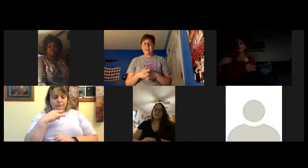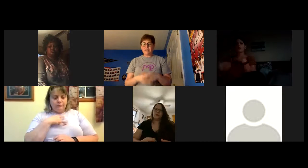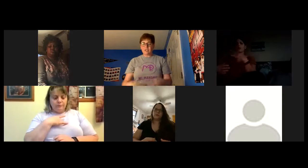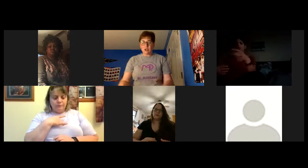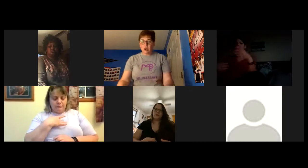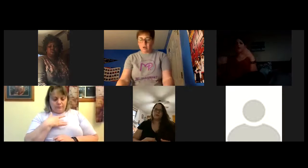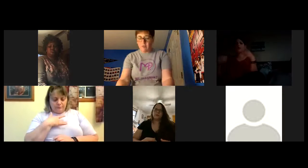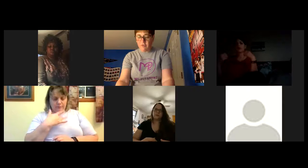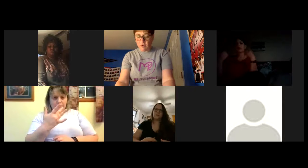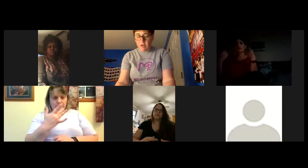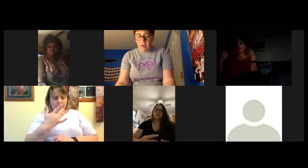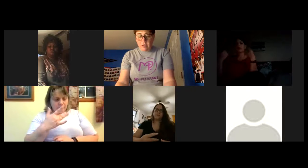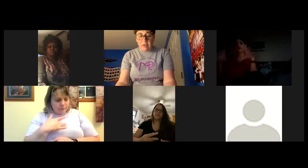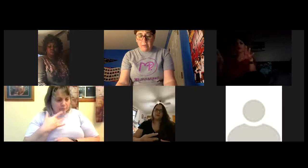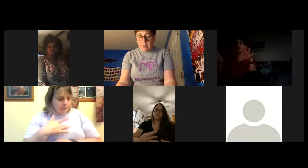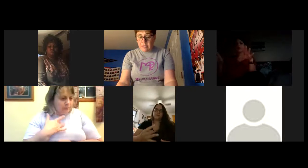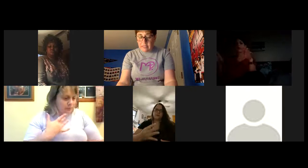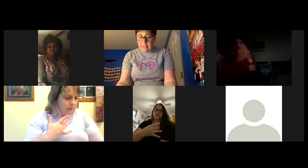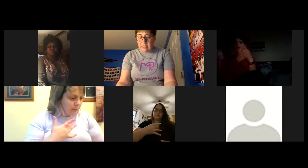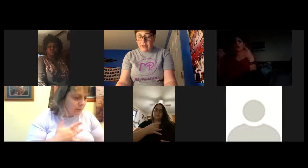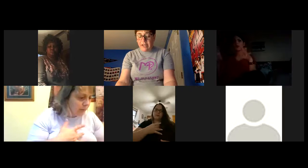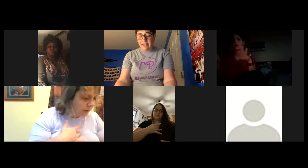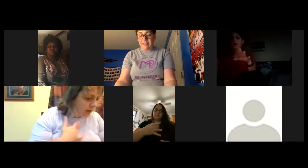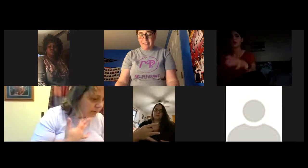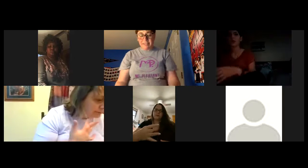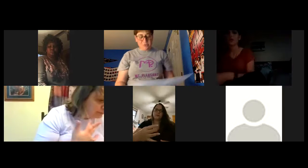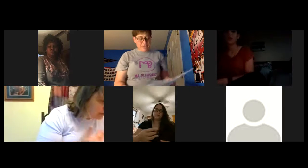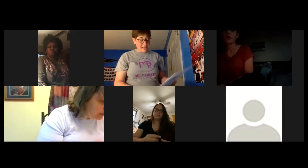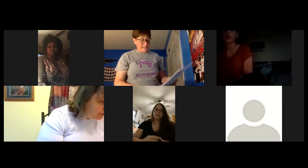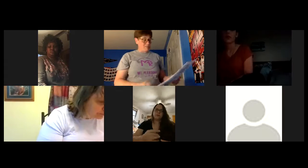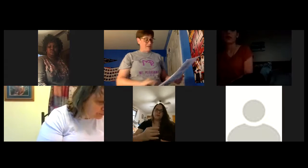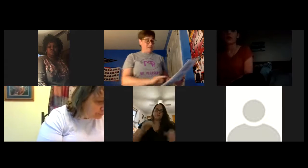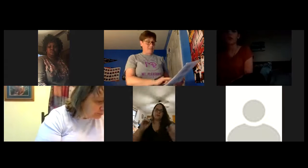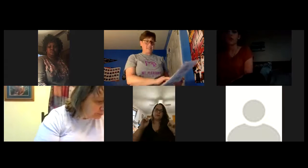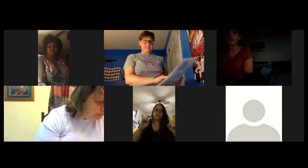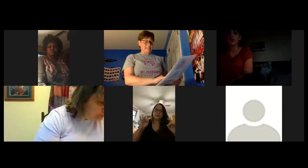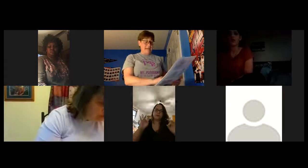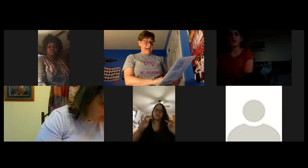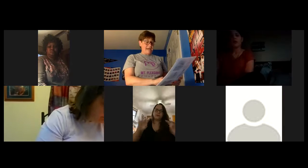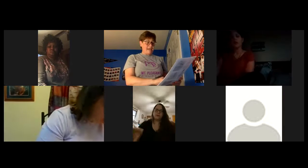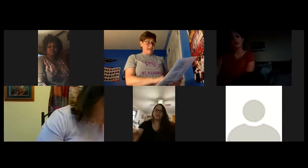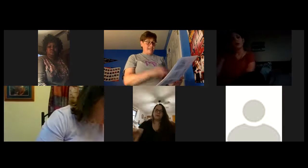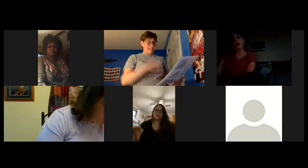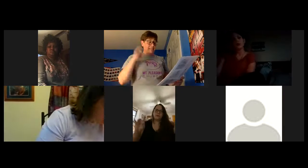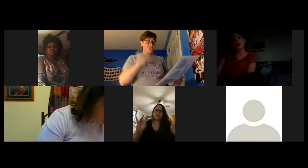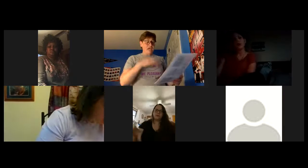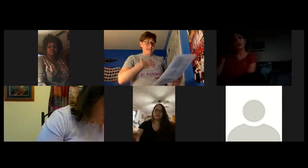sad and sorrowful. So I'm going to look and see. Okay, yes, this is the one that had some others. So it says sad,